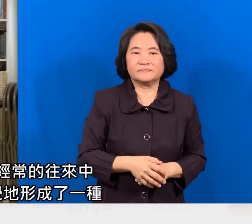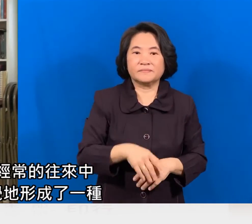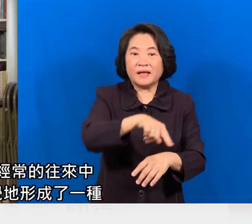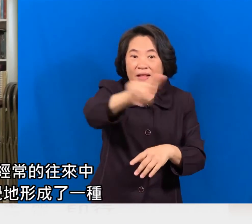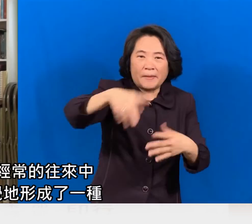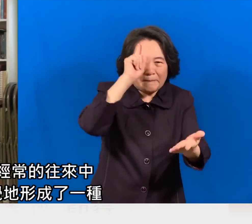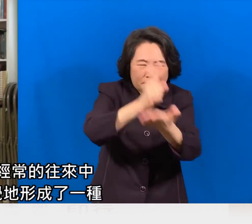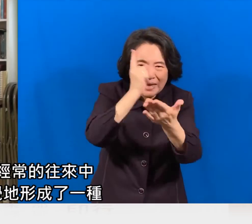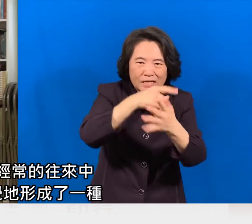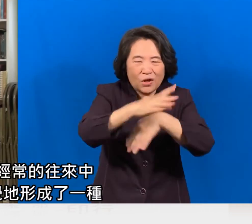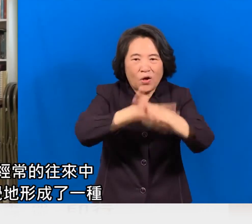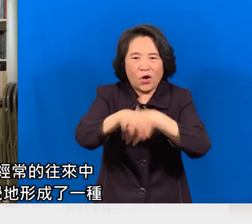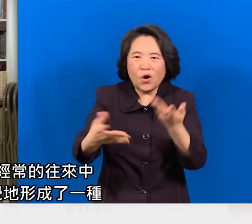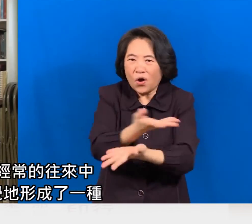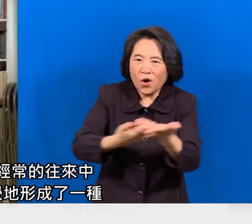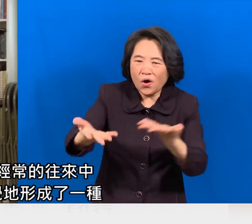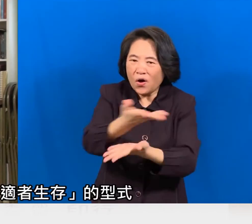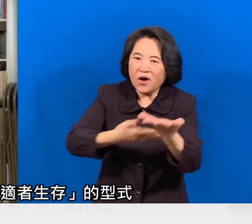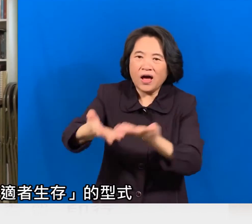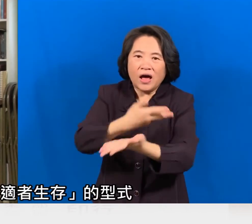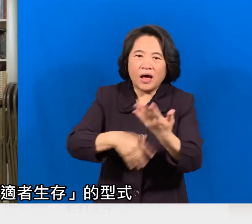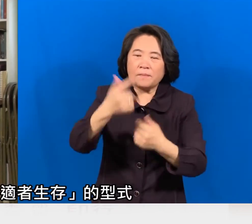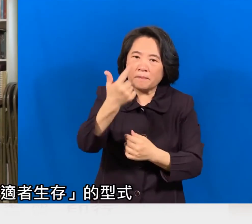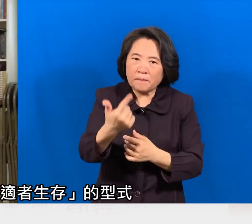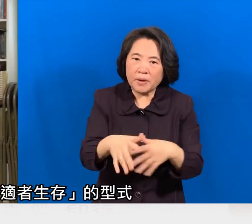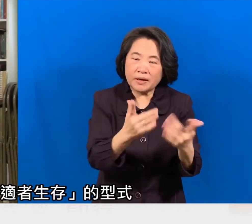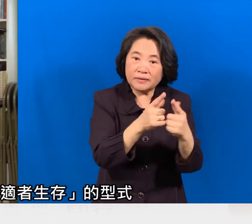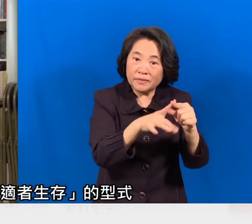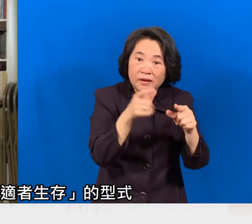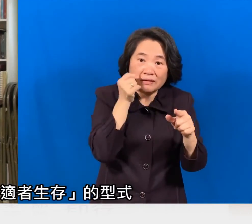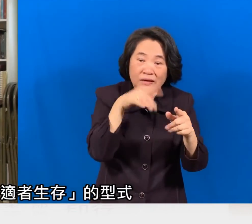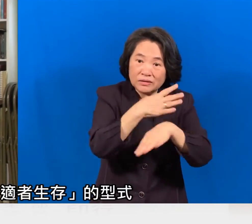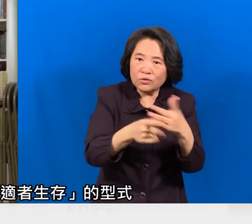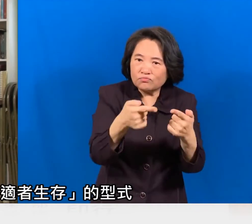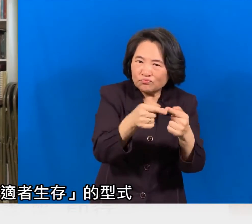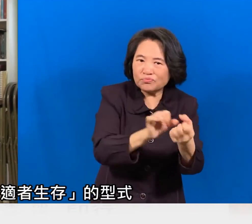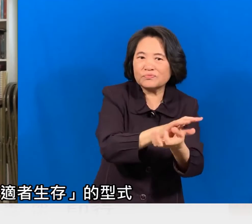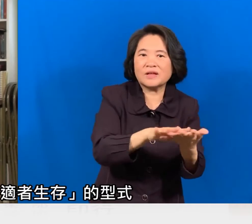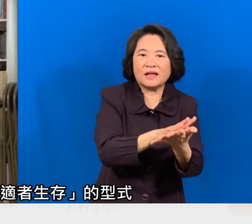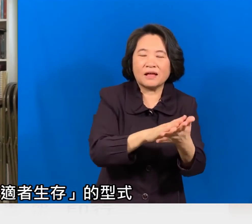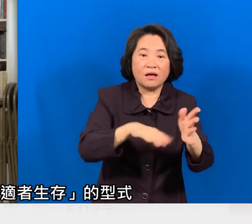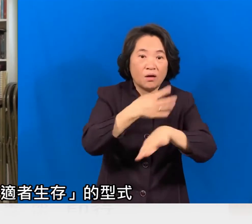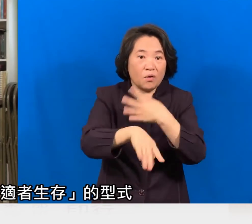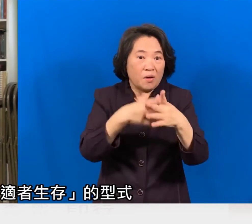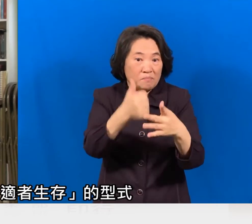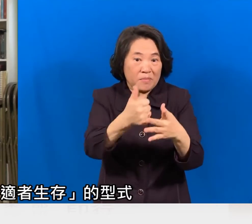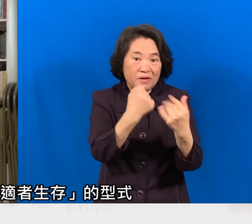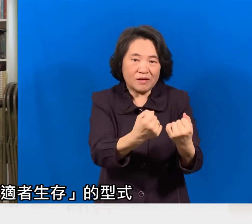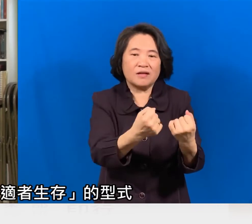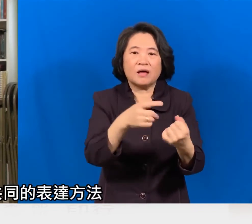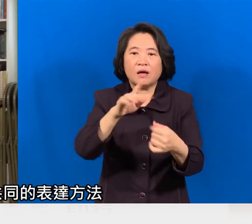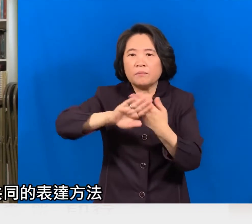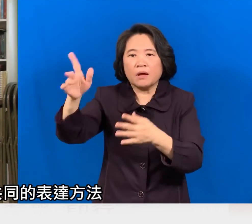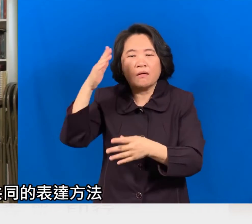regular contact has subconsciously created a kind of survival of the fittest type of sign elimination